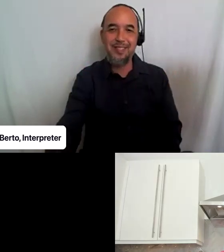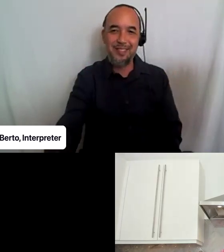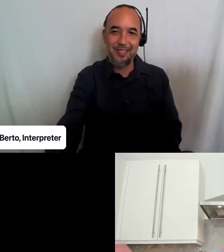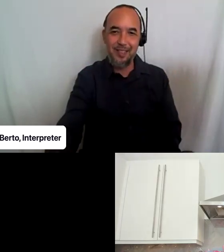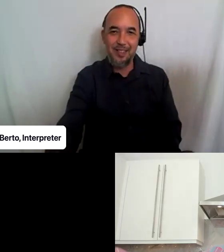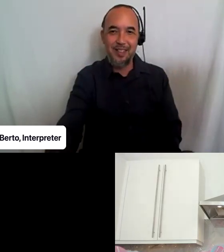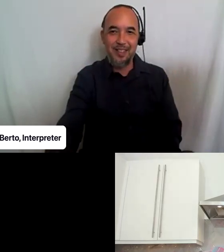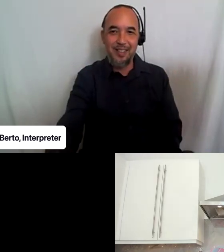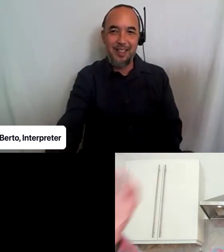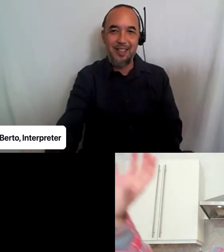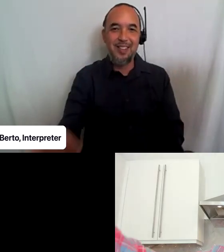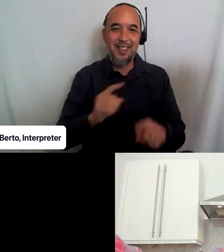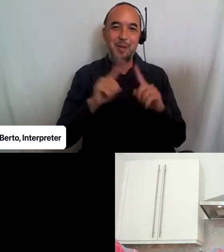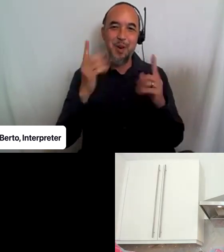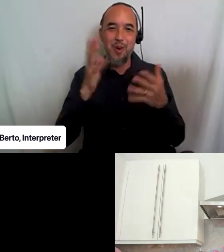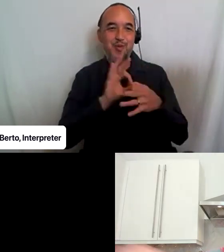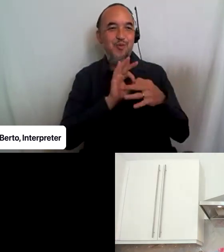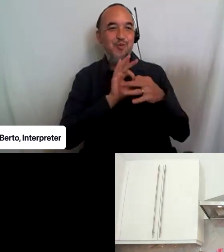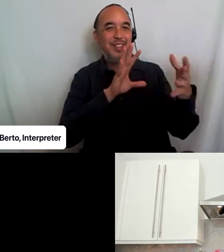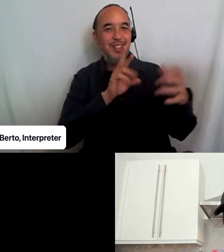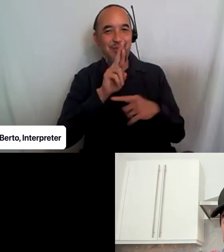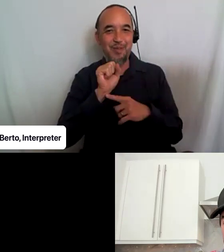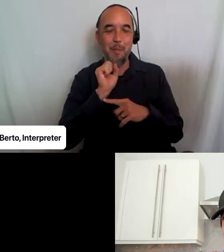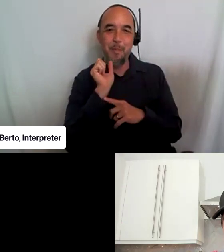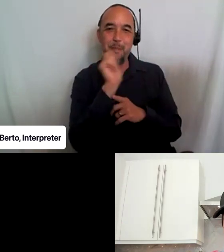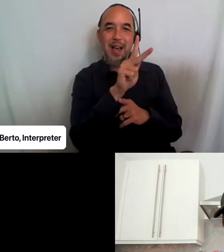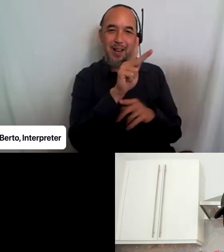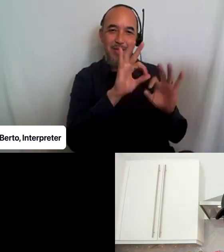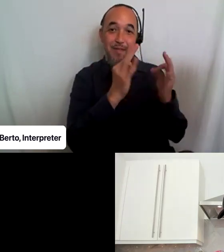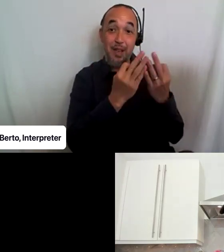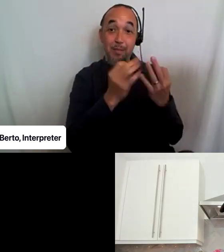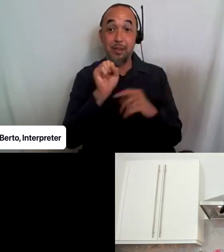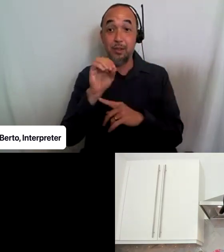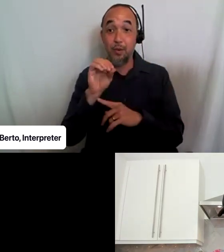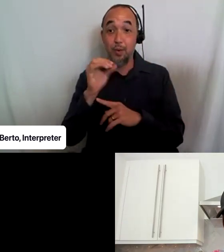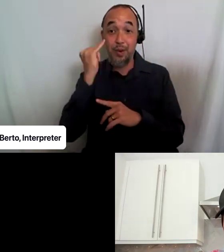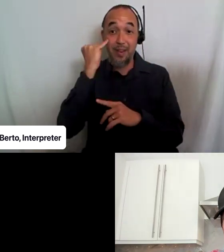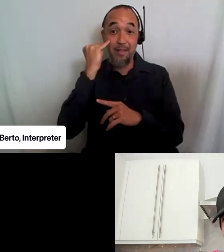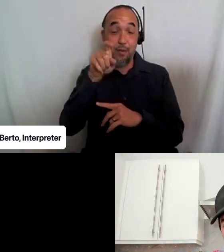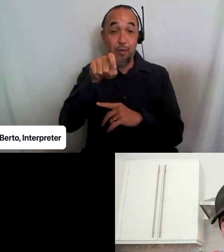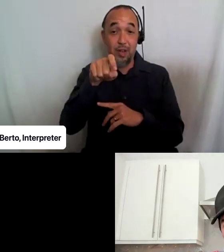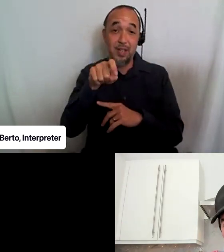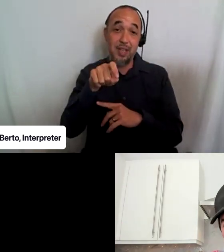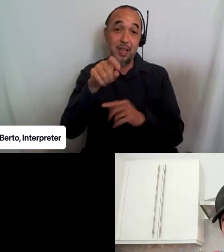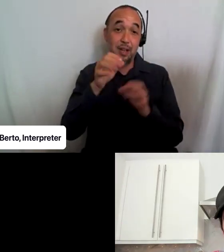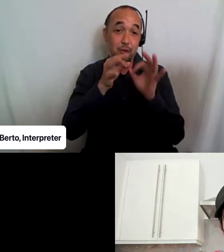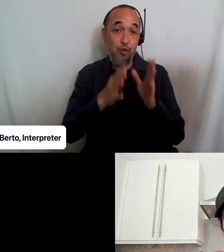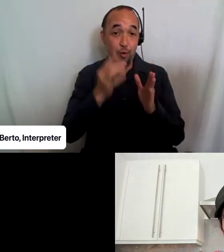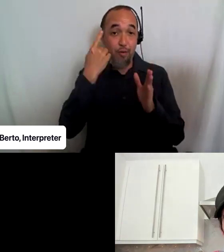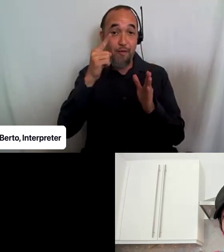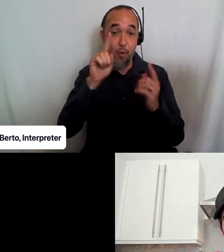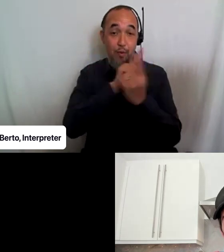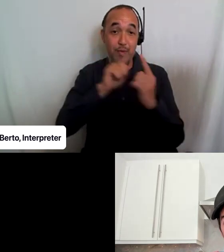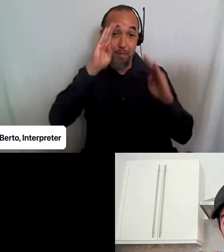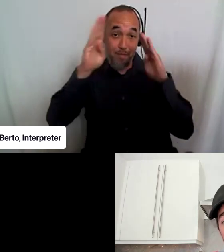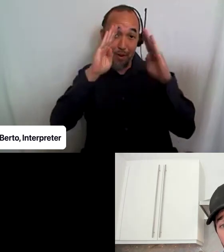release Berto back to the wild, back to his family. So if you require ASL interpretation for the meet and greet, can you